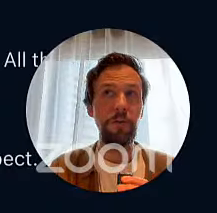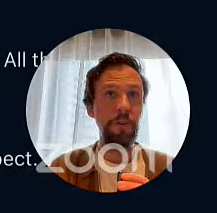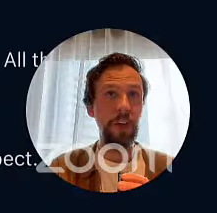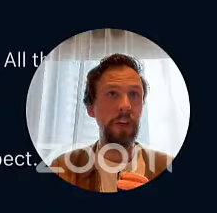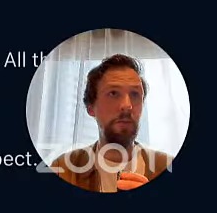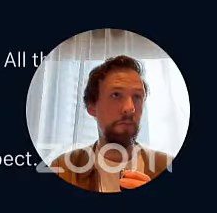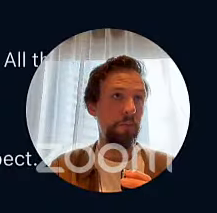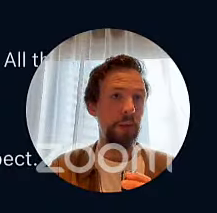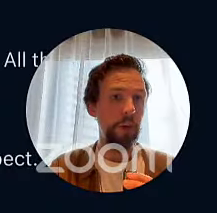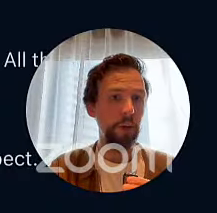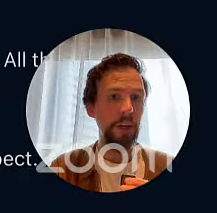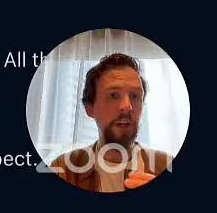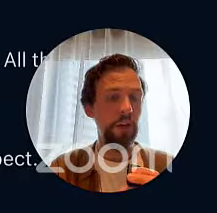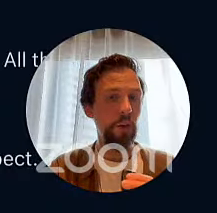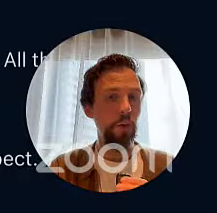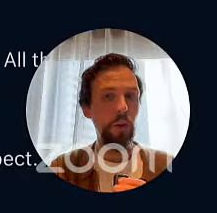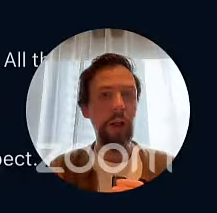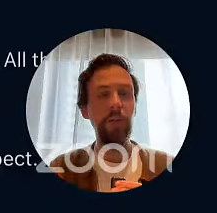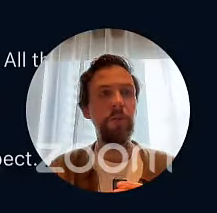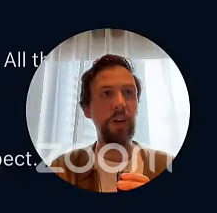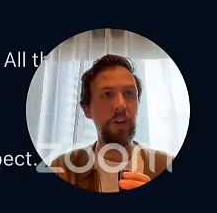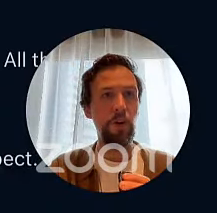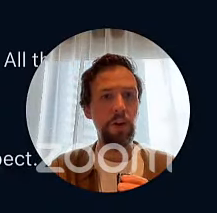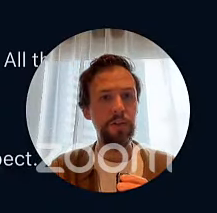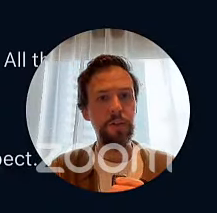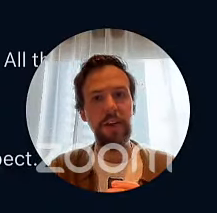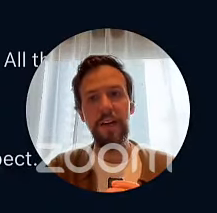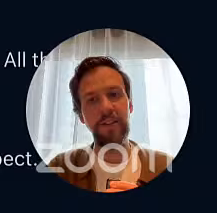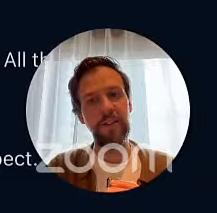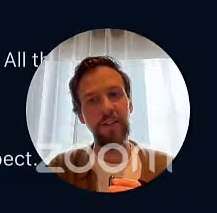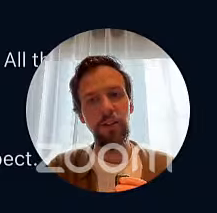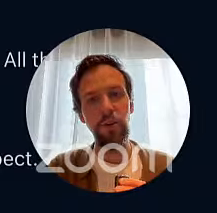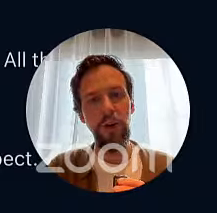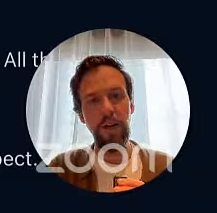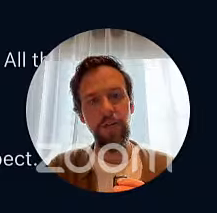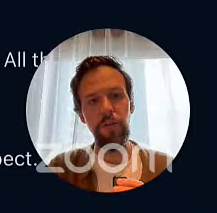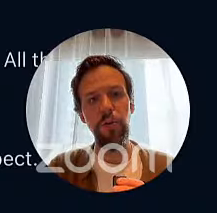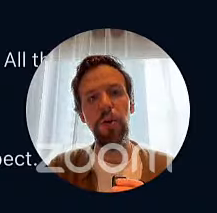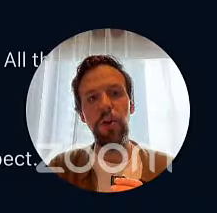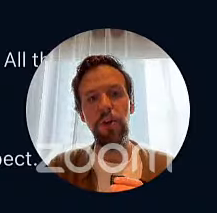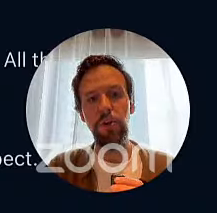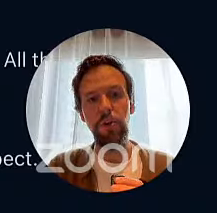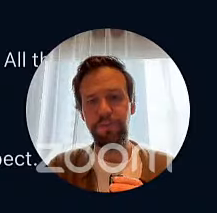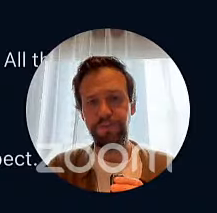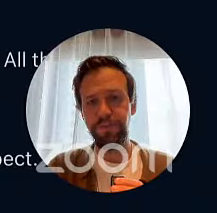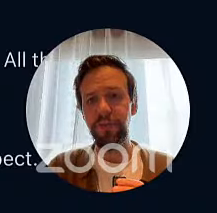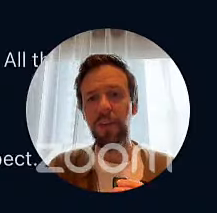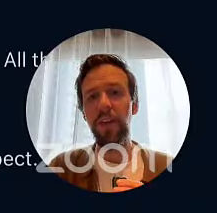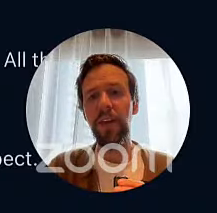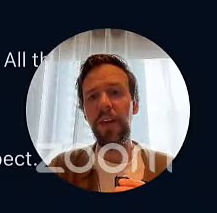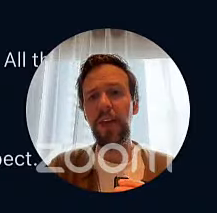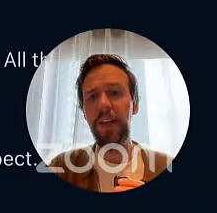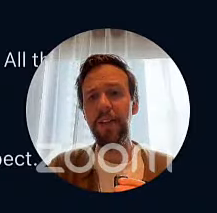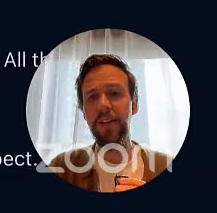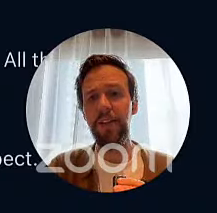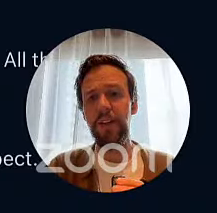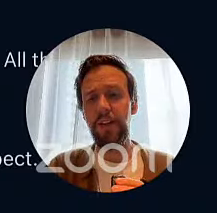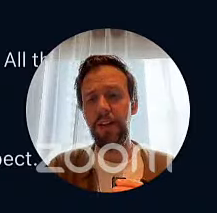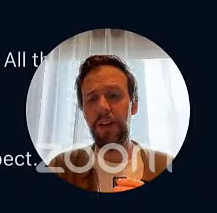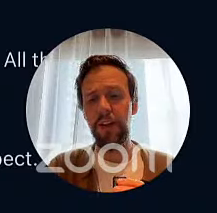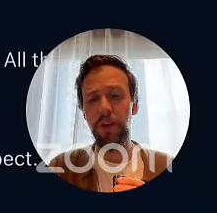often feeling lonely and overwhelmed by all of the tasks that you have to do.